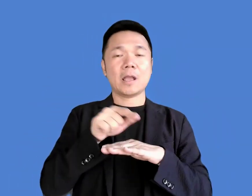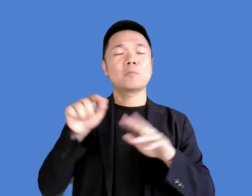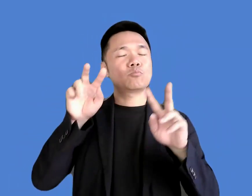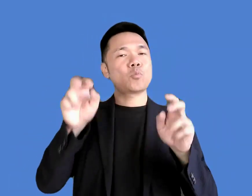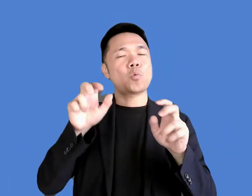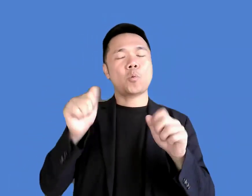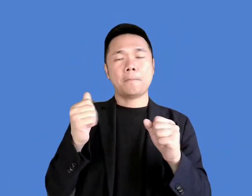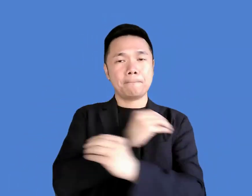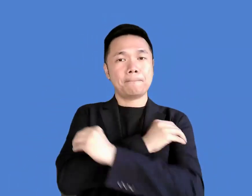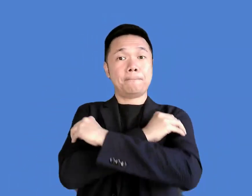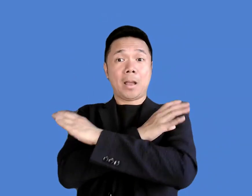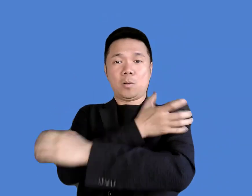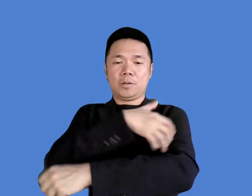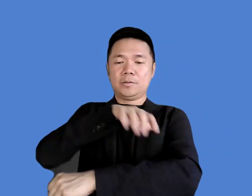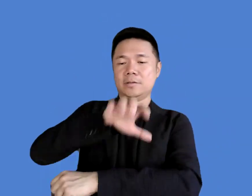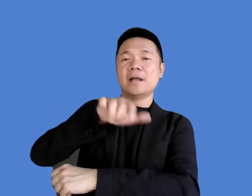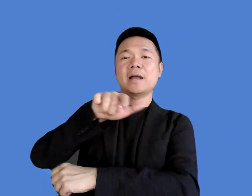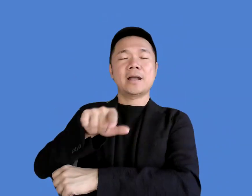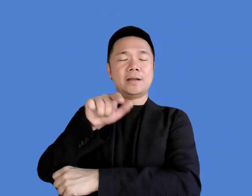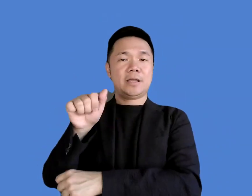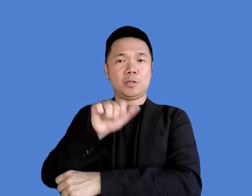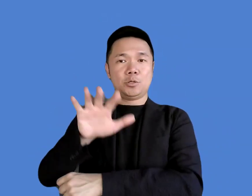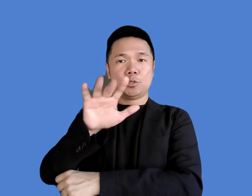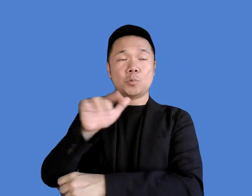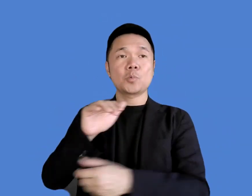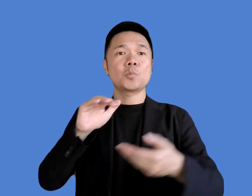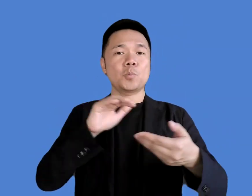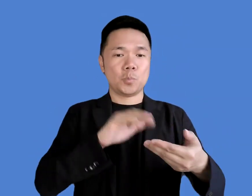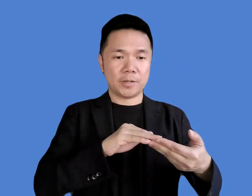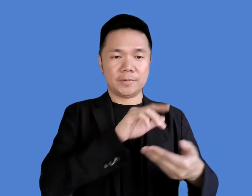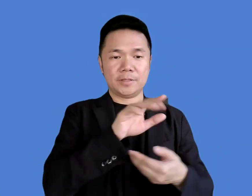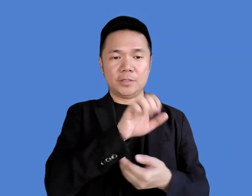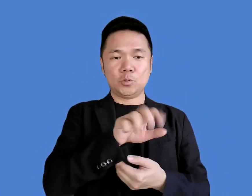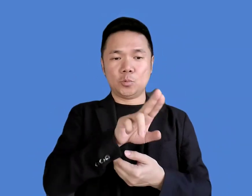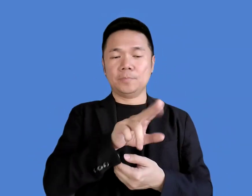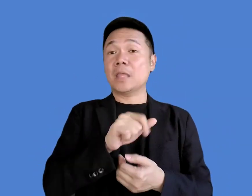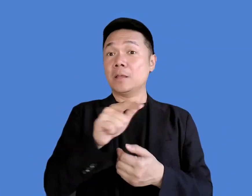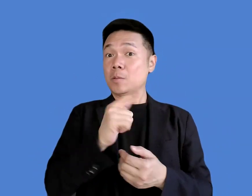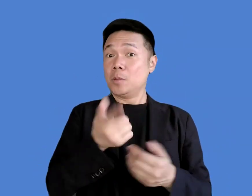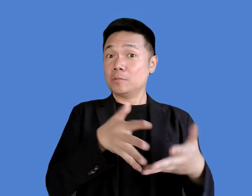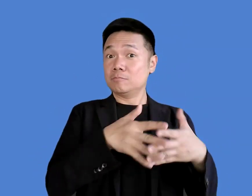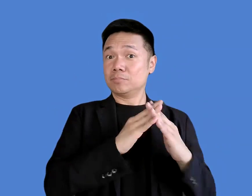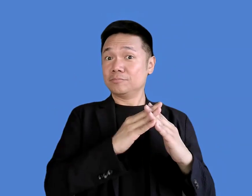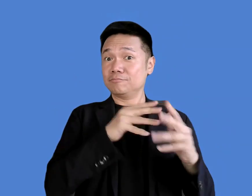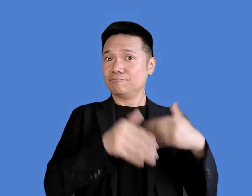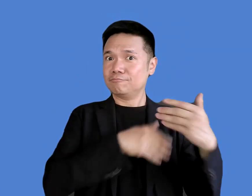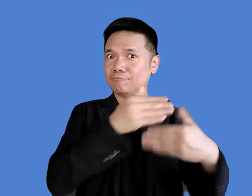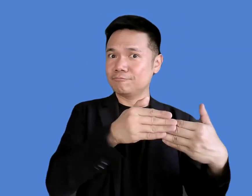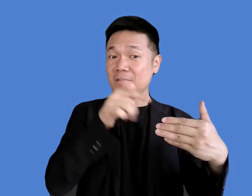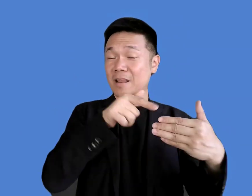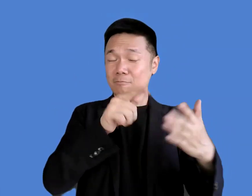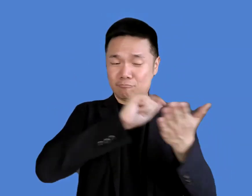that was in partnership with the European Union. This really was our flagship program that helped us get started and build momentum to the